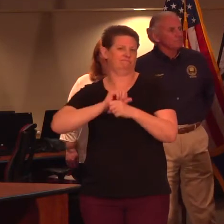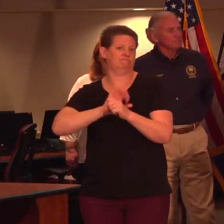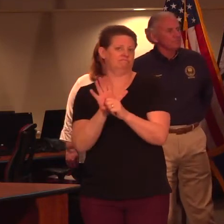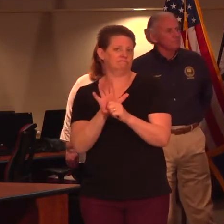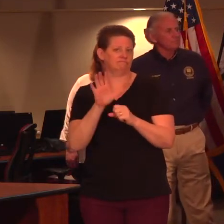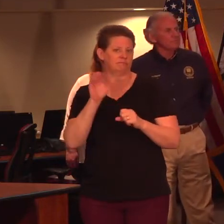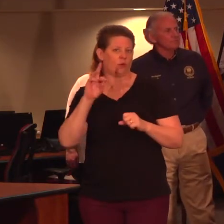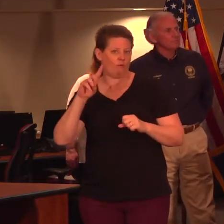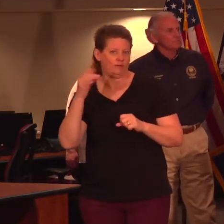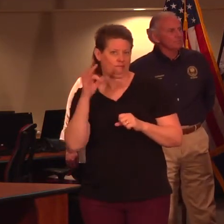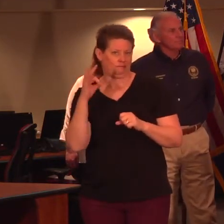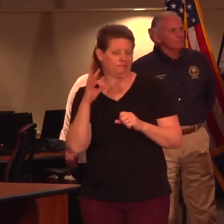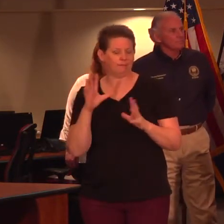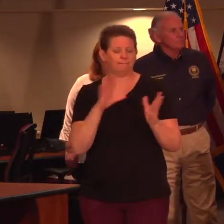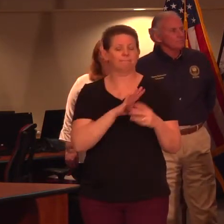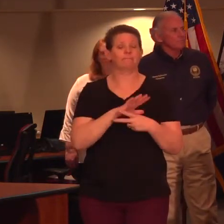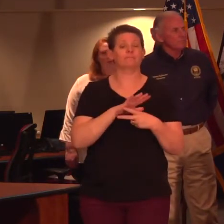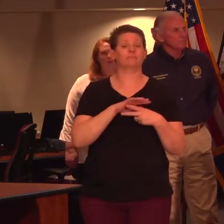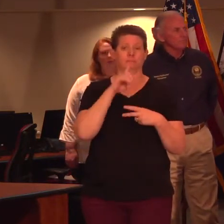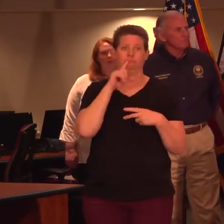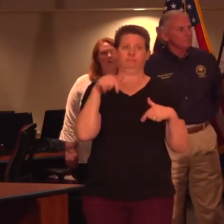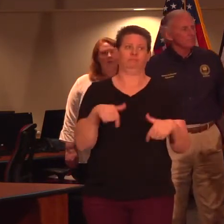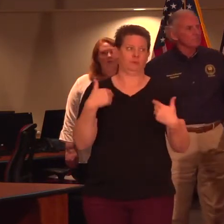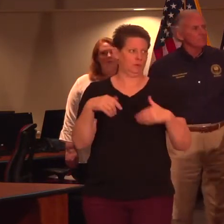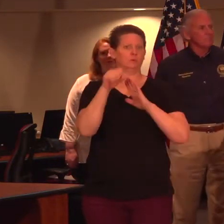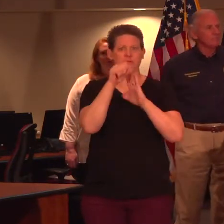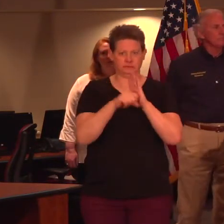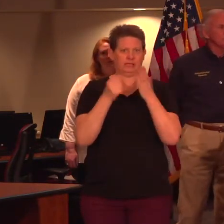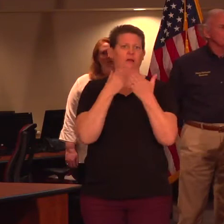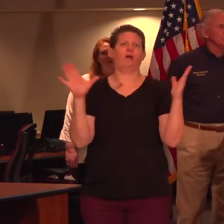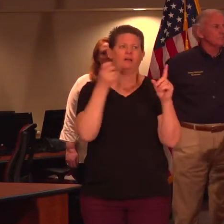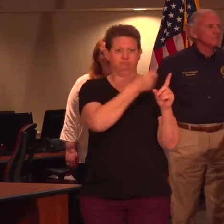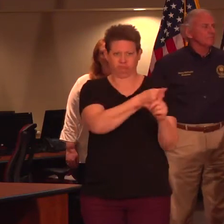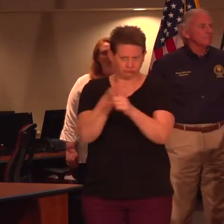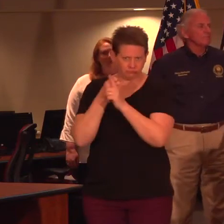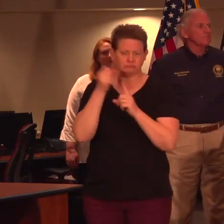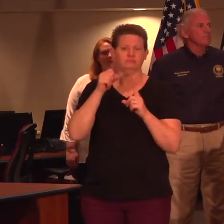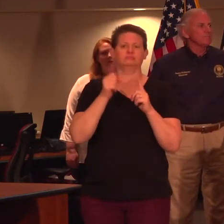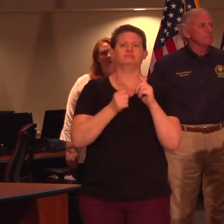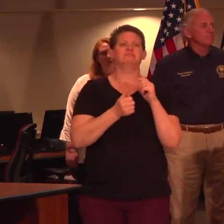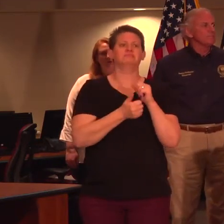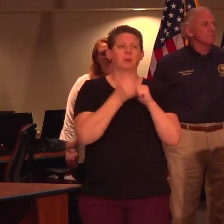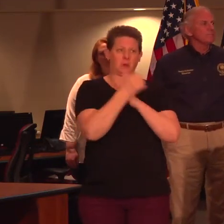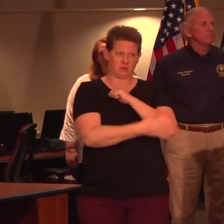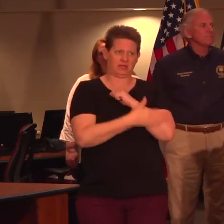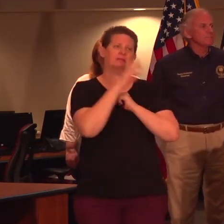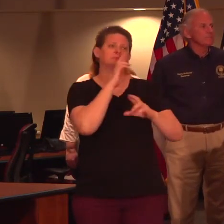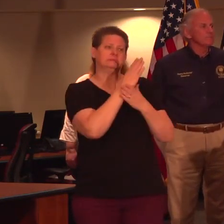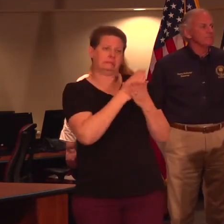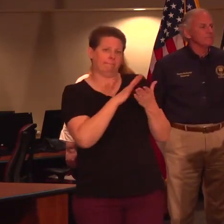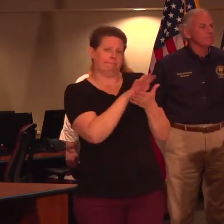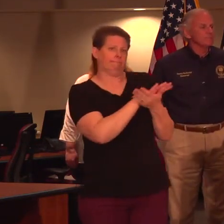COVID-19 information. But this has definitely been a statewide event, and most counties have reported some level of damage. Of